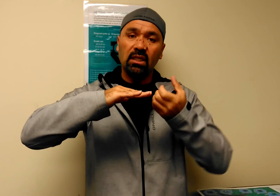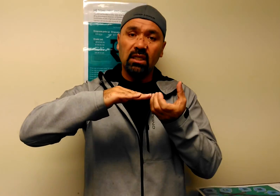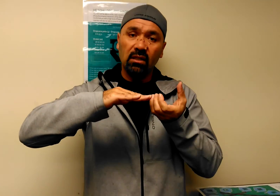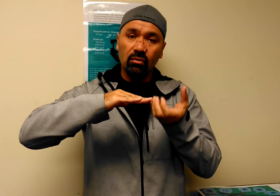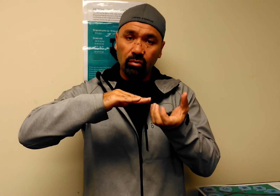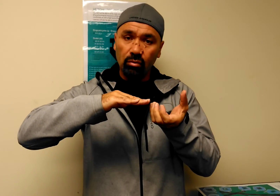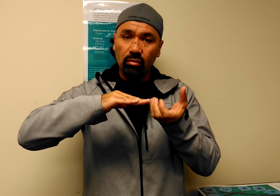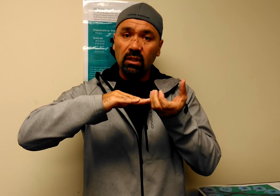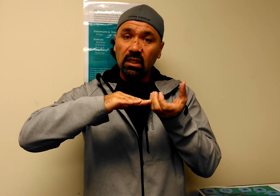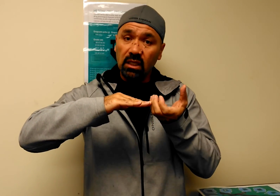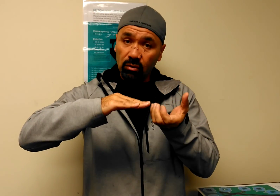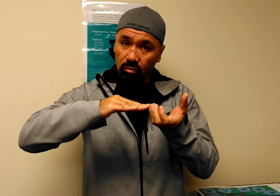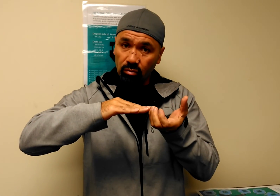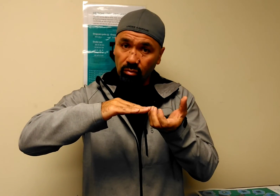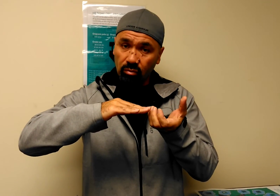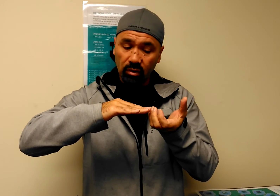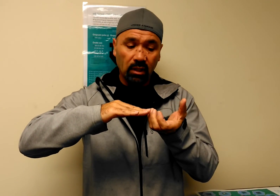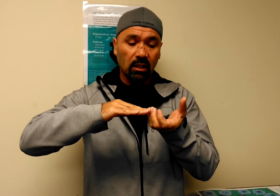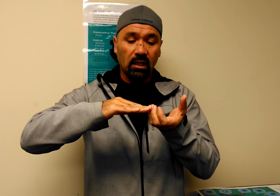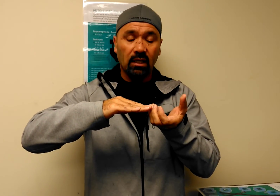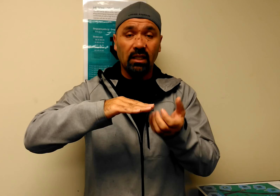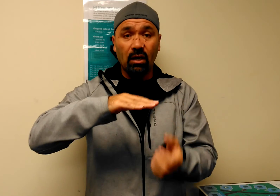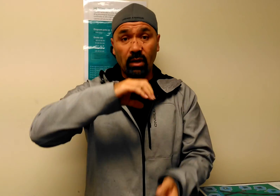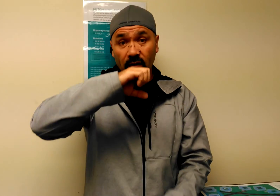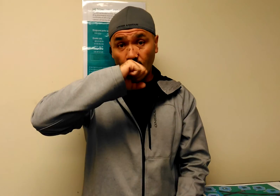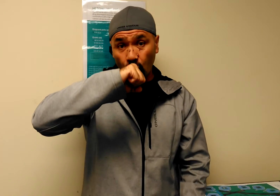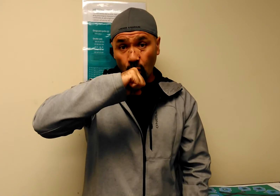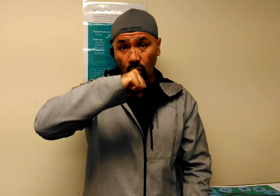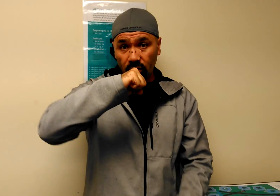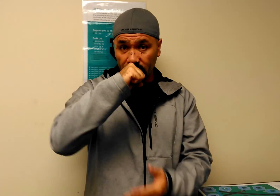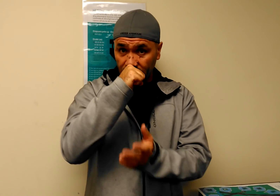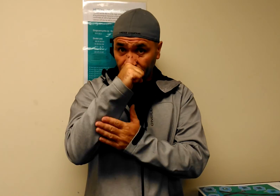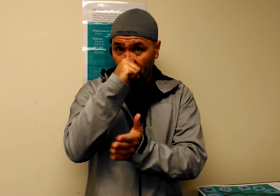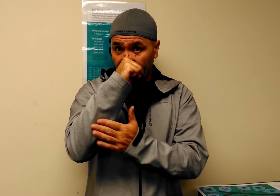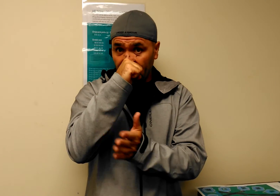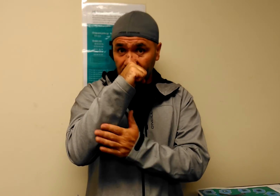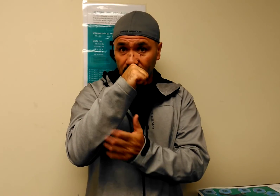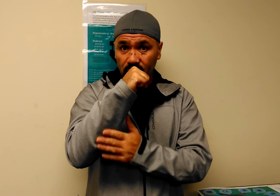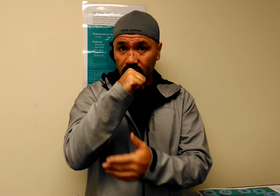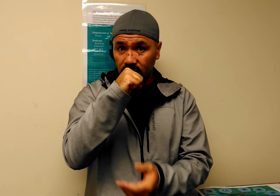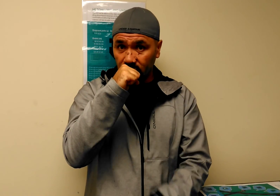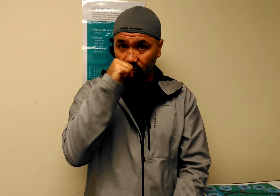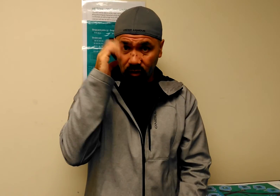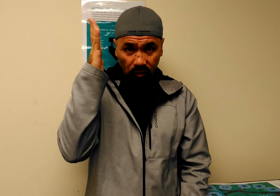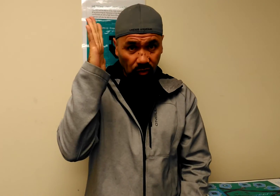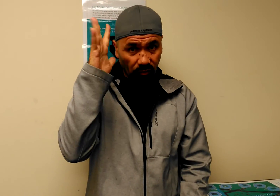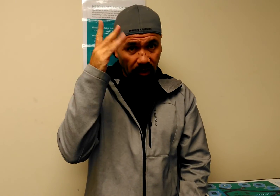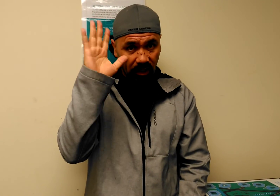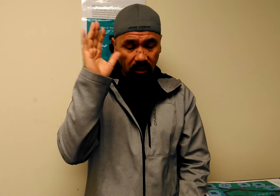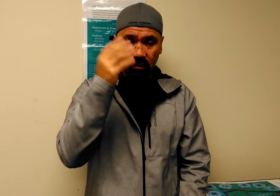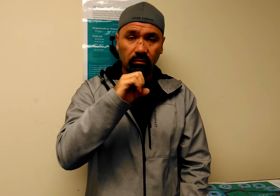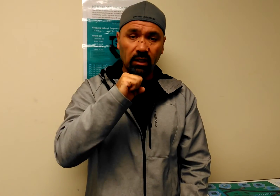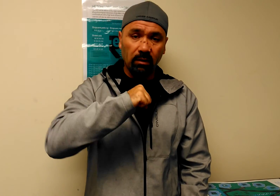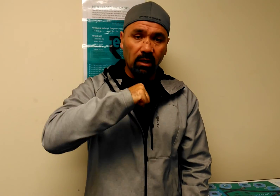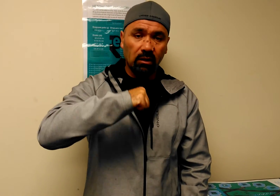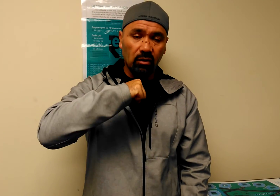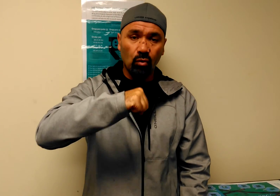I, u, iu. Now we have o, right hand still. Got your right hand up, linga mato,